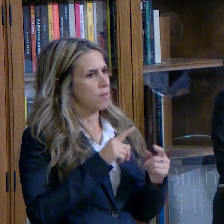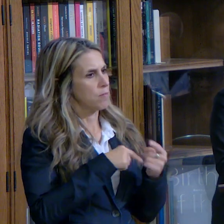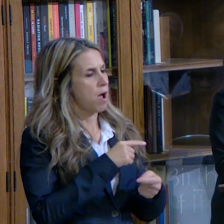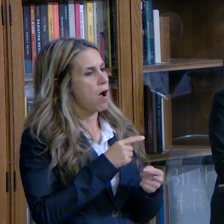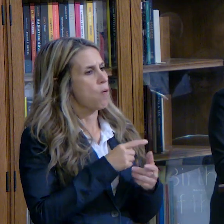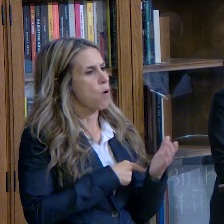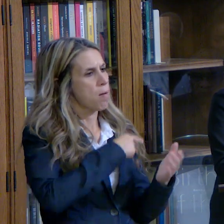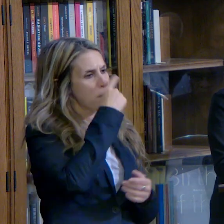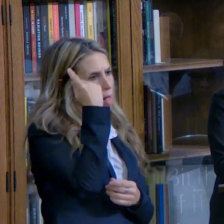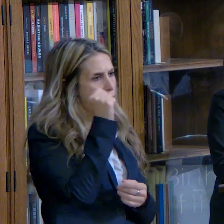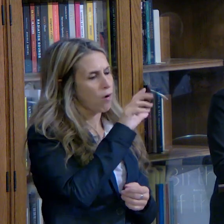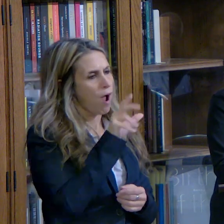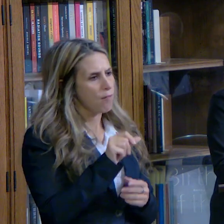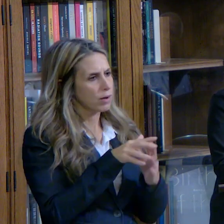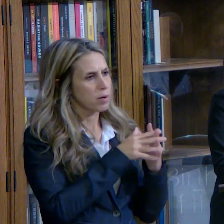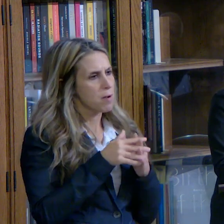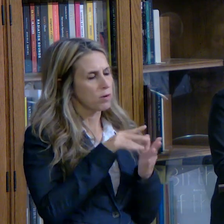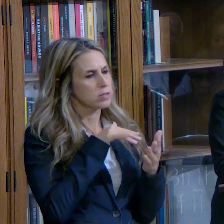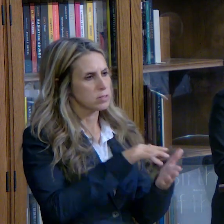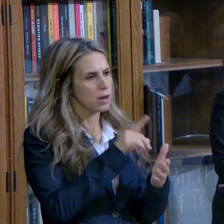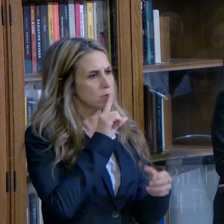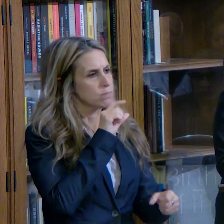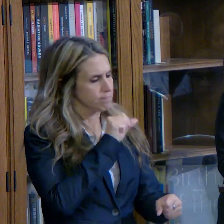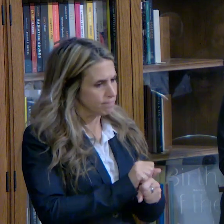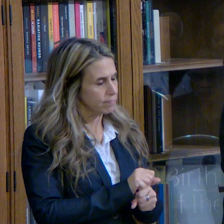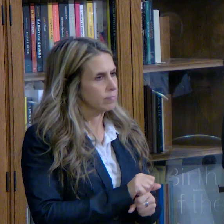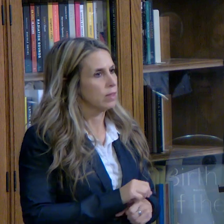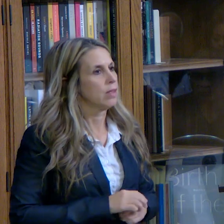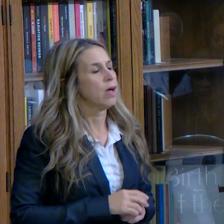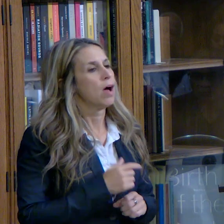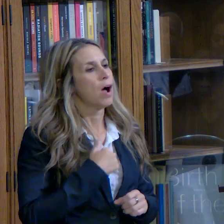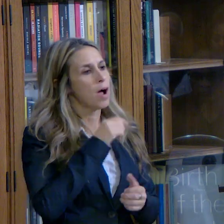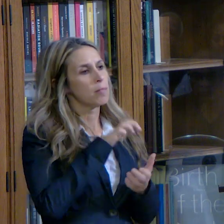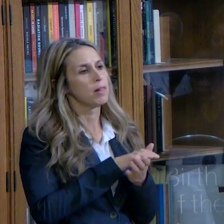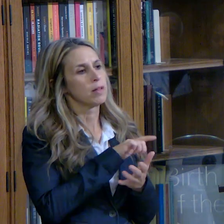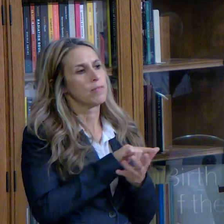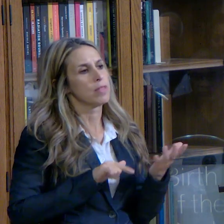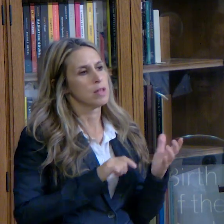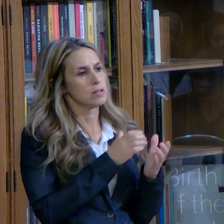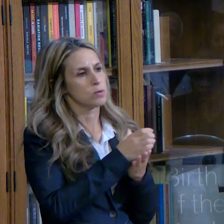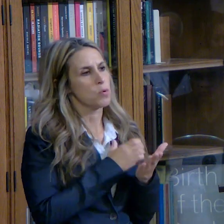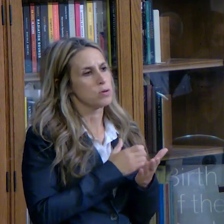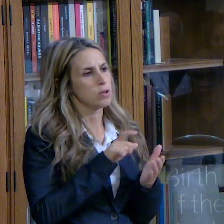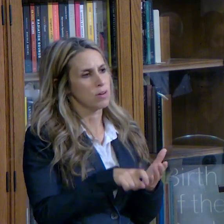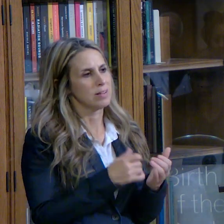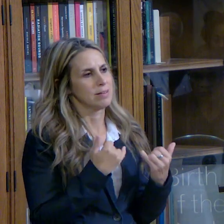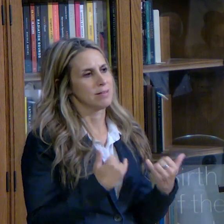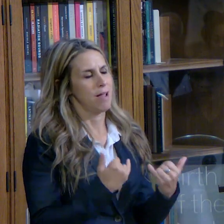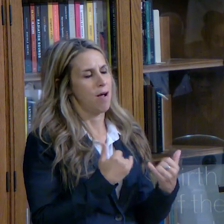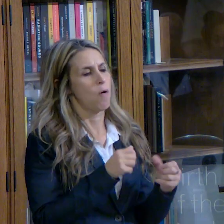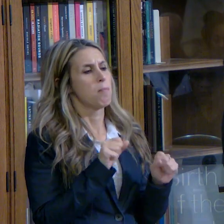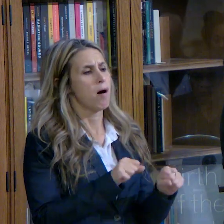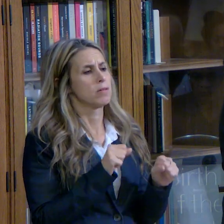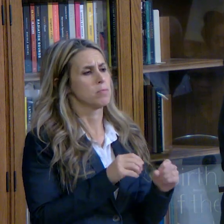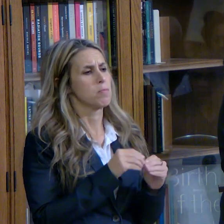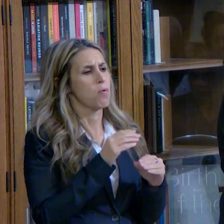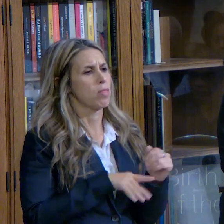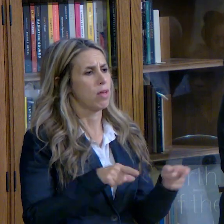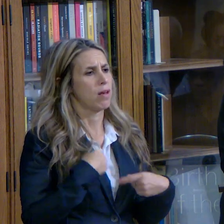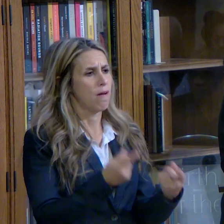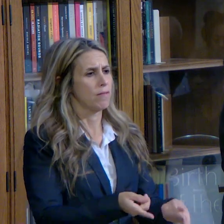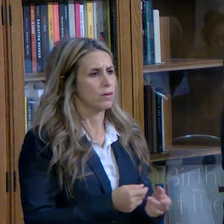African-American studies truly is I believe these courses are needed now possibly more than